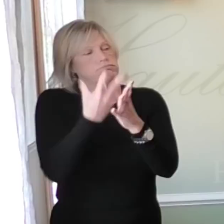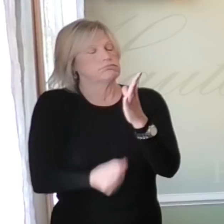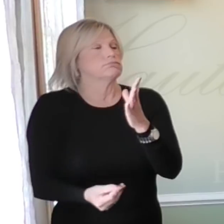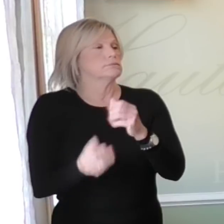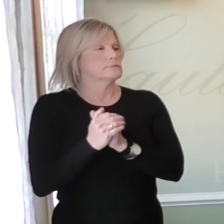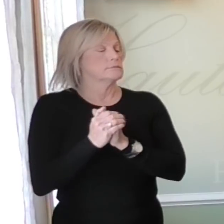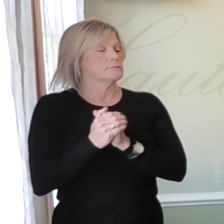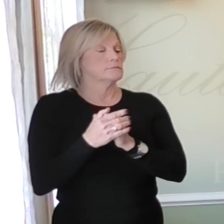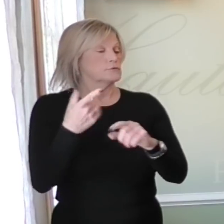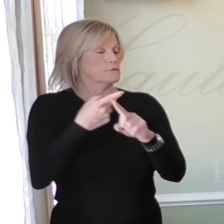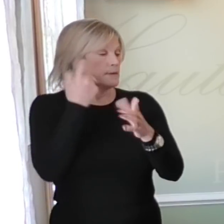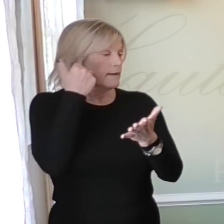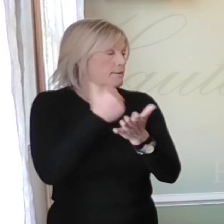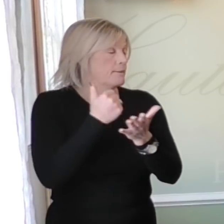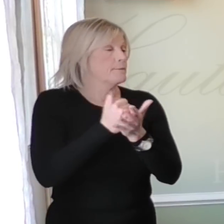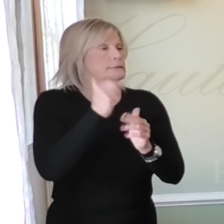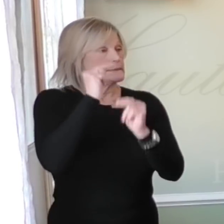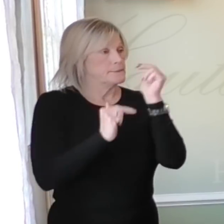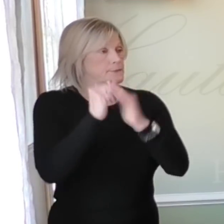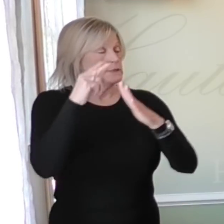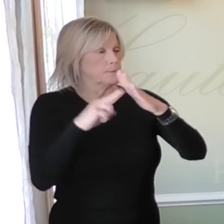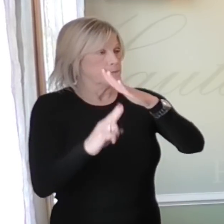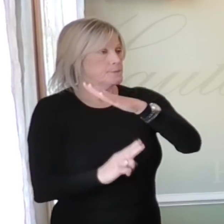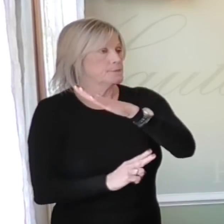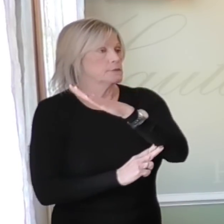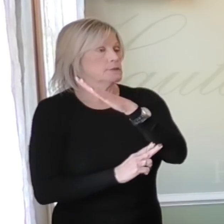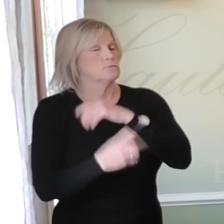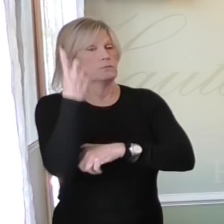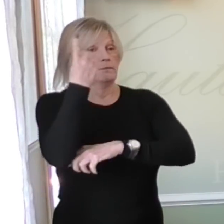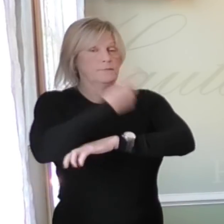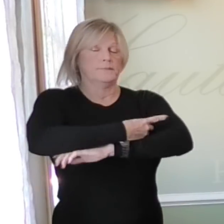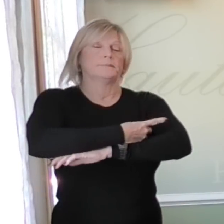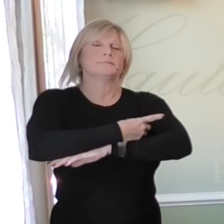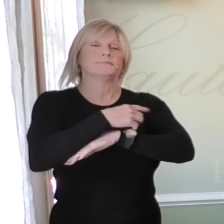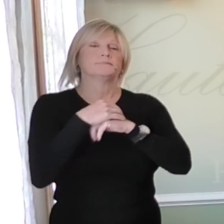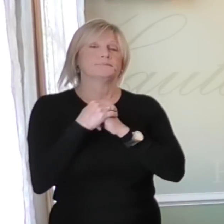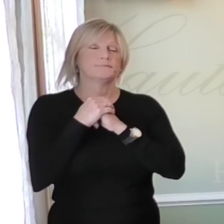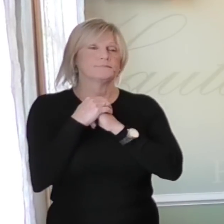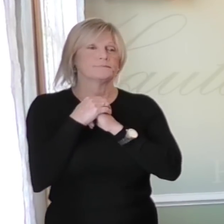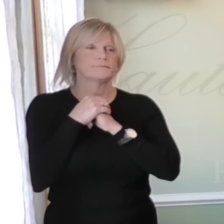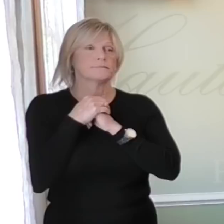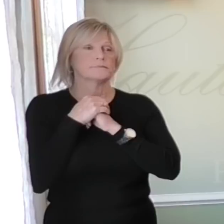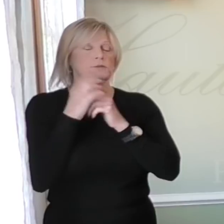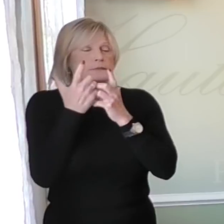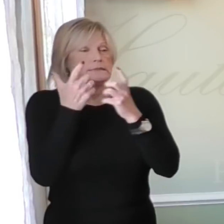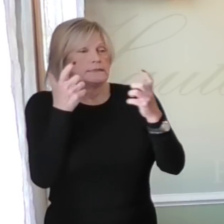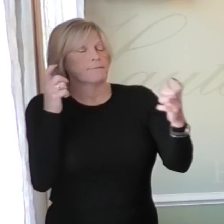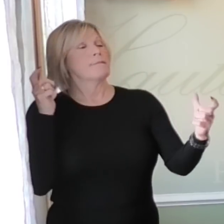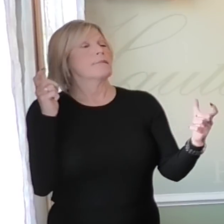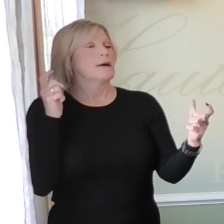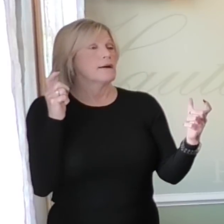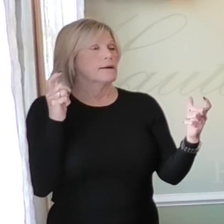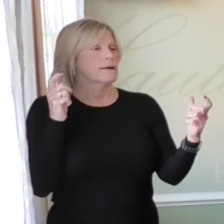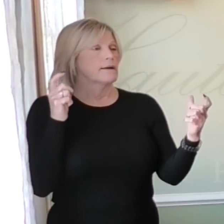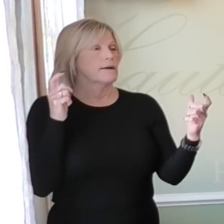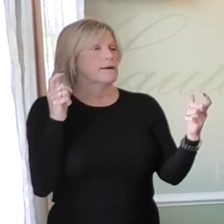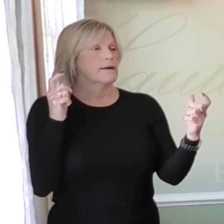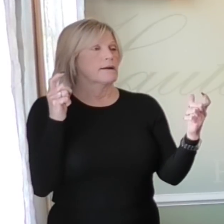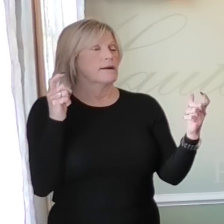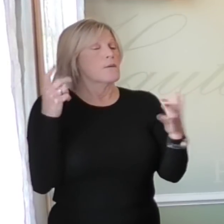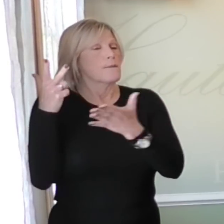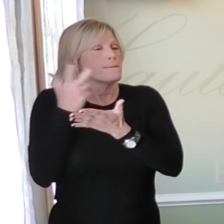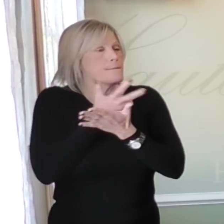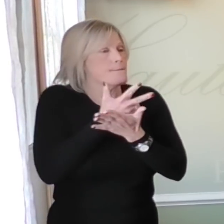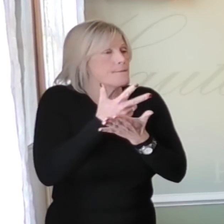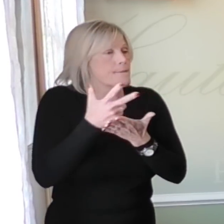From helping to build a bridge in a day, to expand parking,